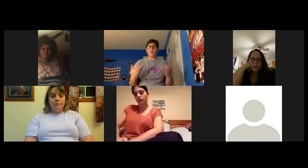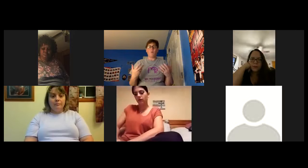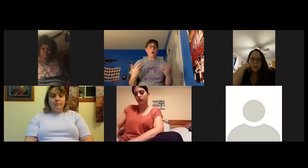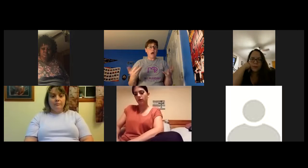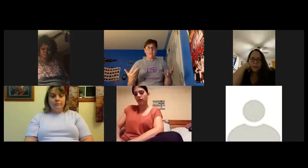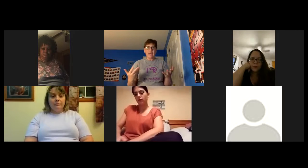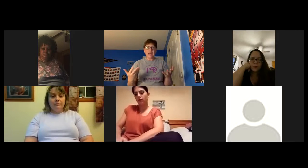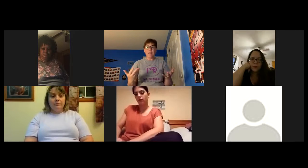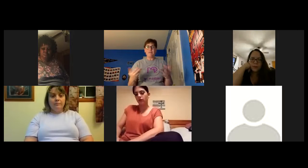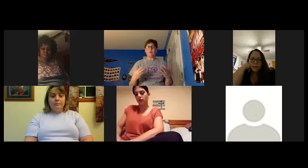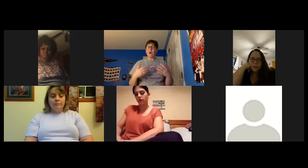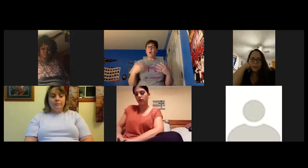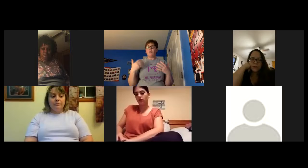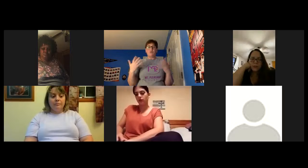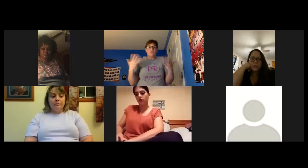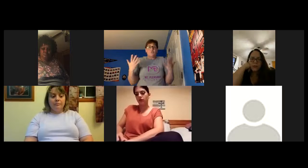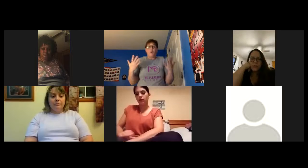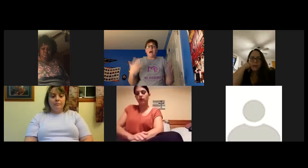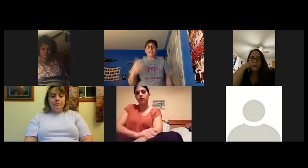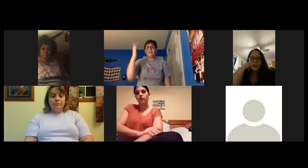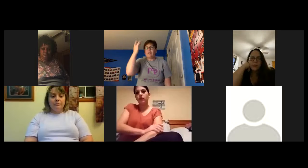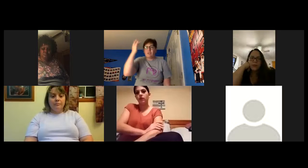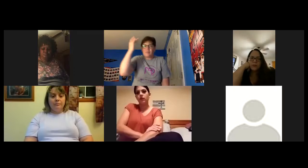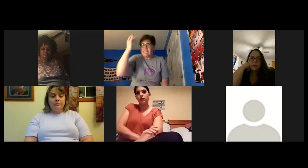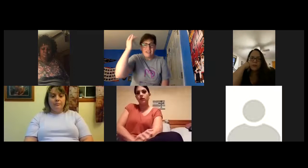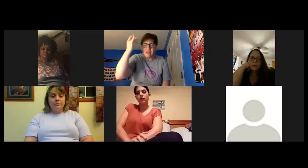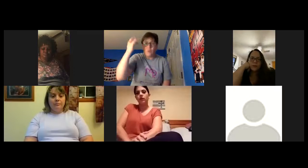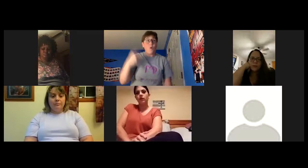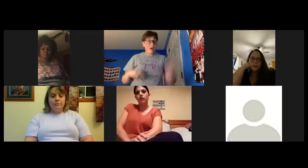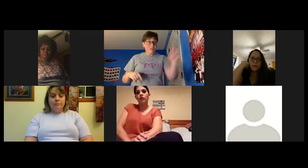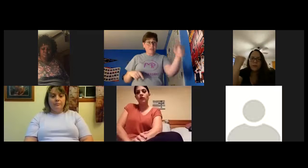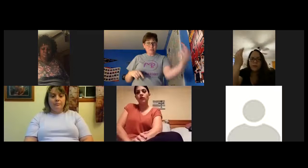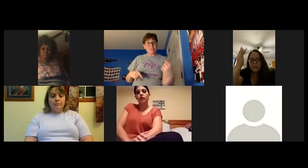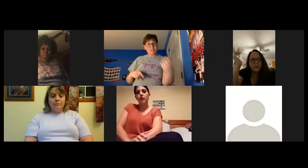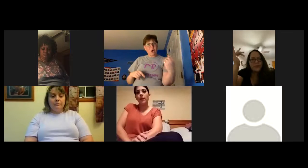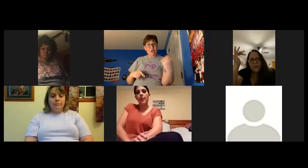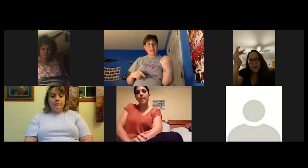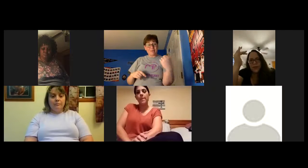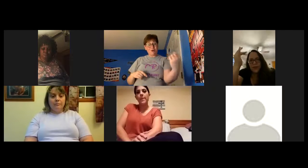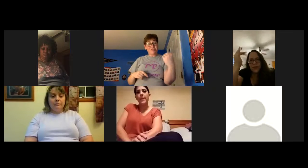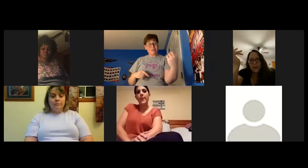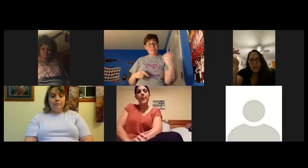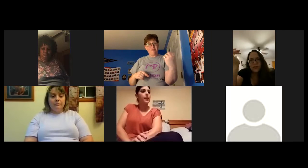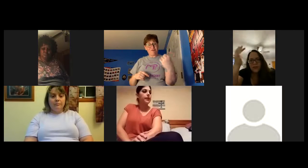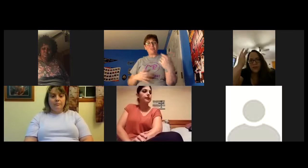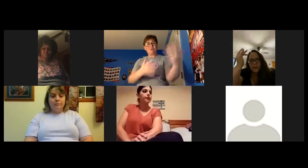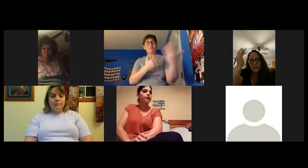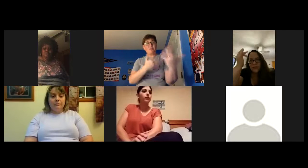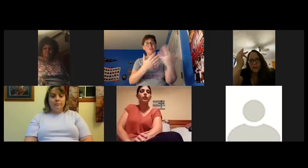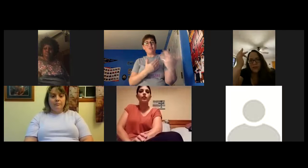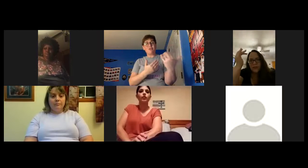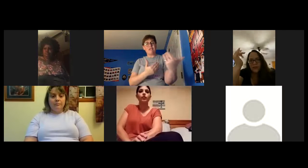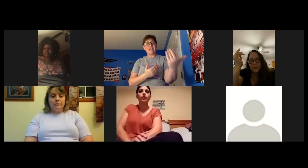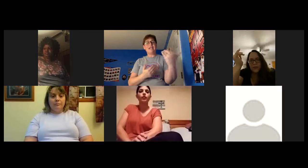that? Or why would that happen? Or just why, so they'll be standing there while the other person's talking, while the other deaf person or the